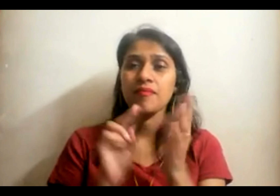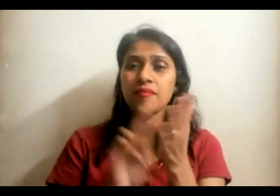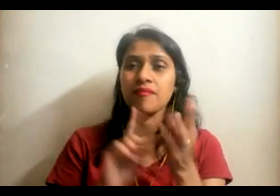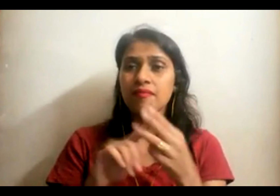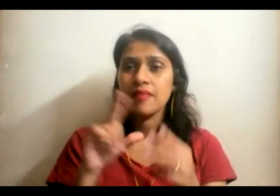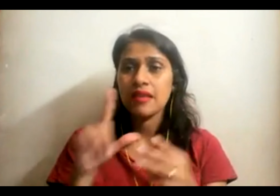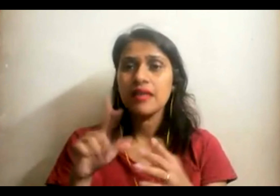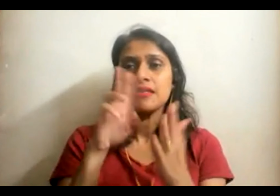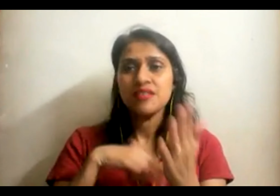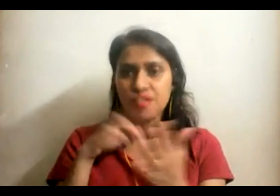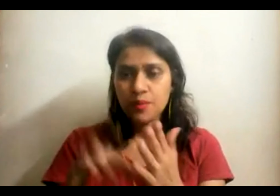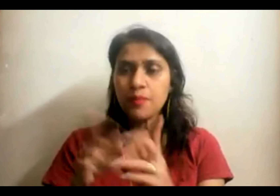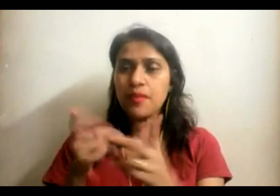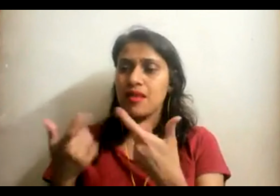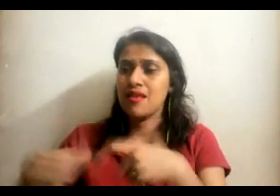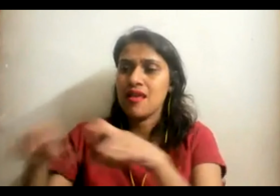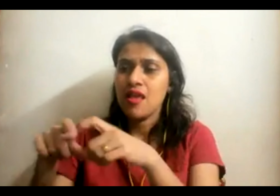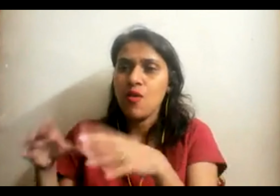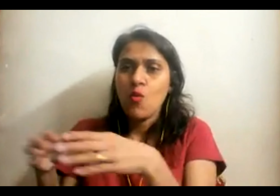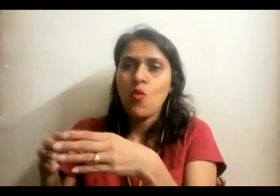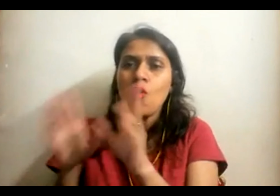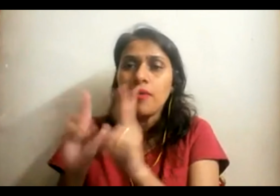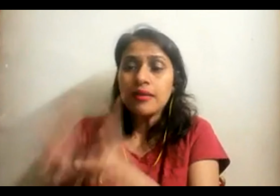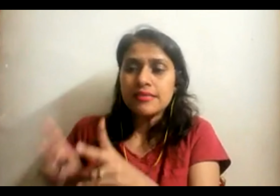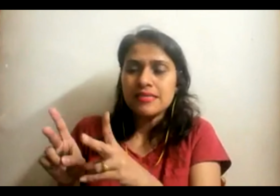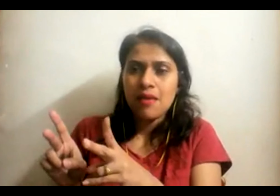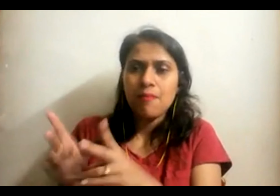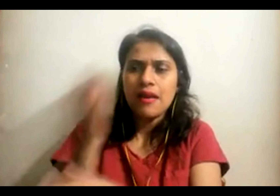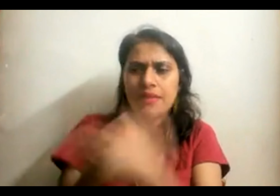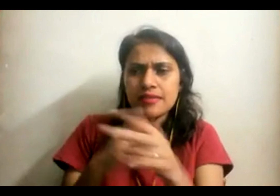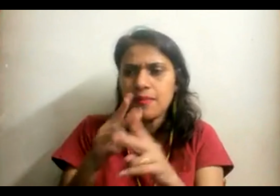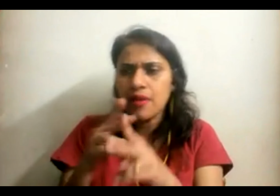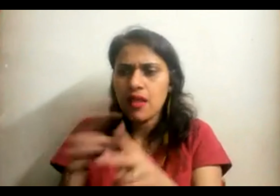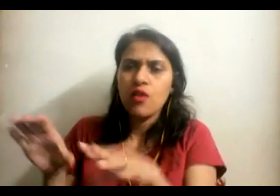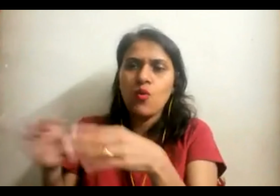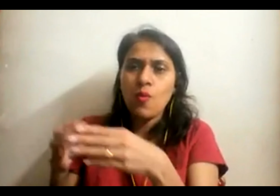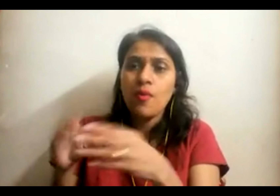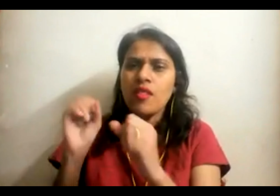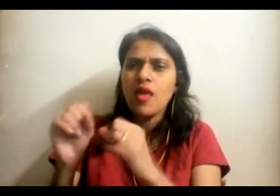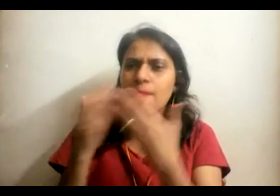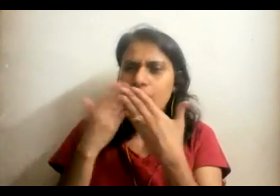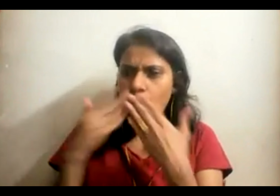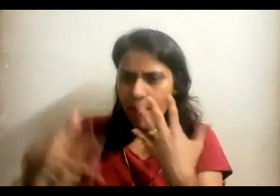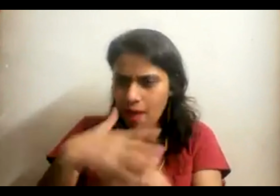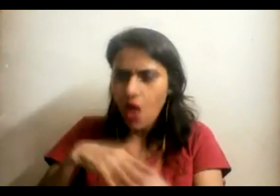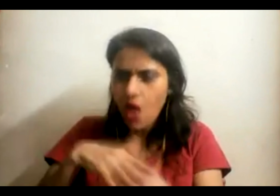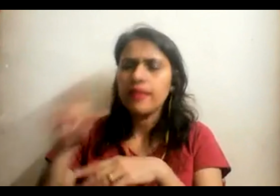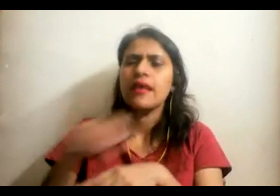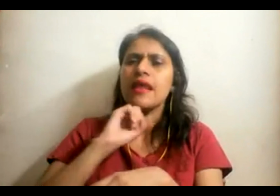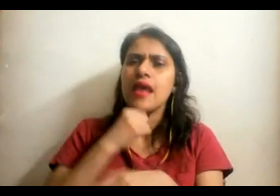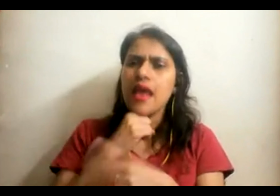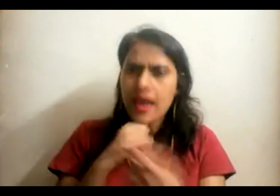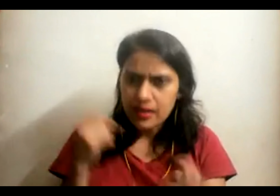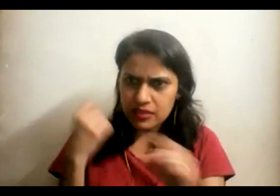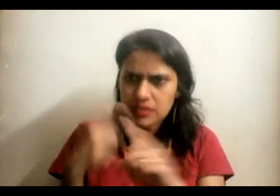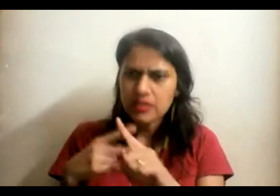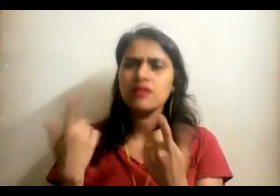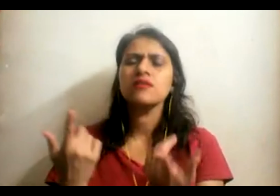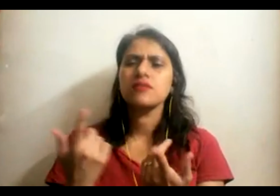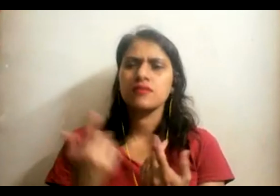set of people with certain disabilities, and you'll see how their educational qualifications, or maybe their age, or maybe their experiences, what you